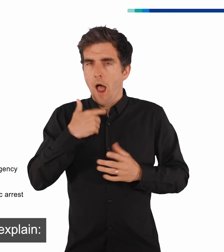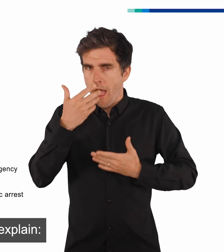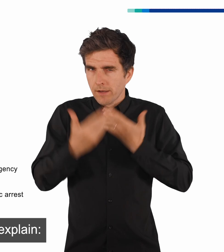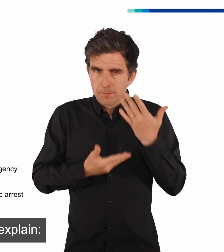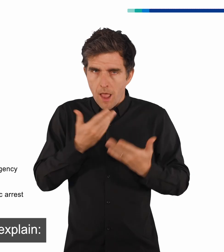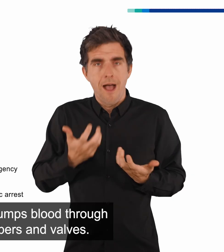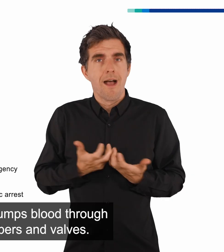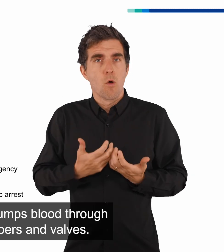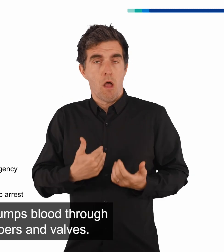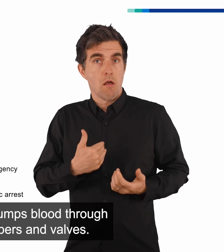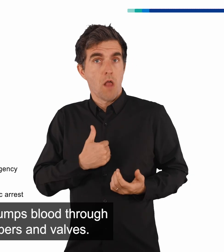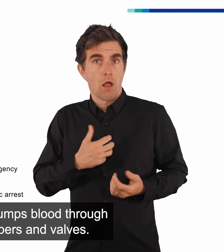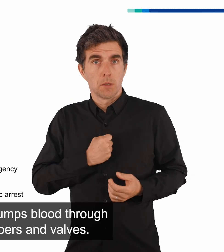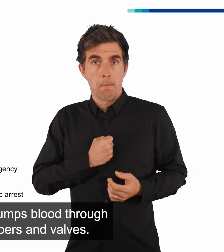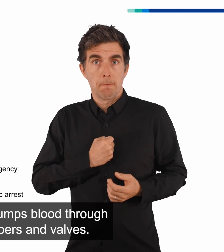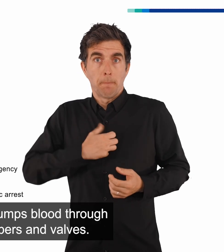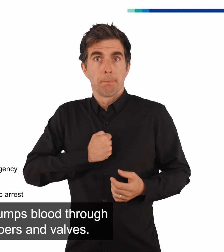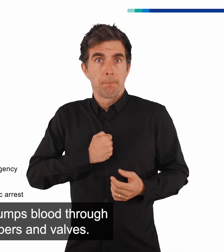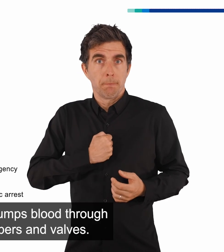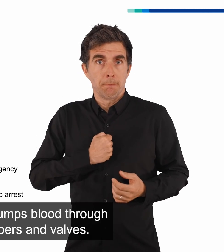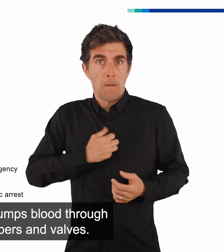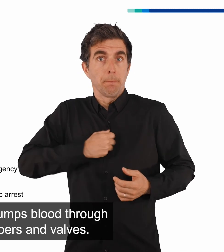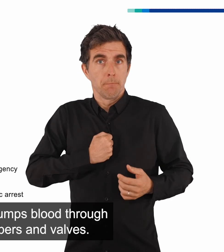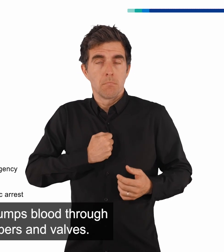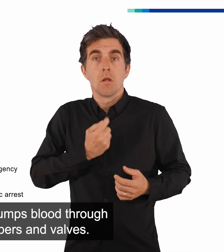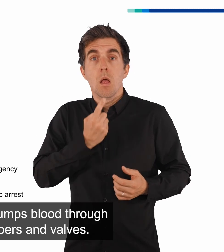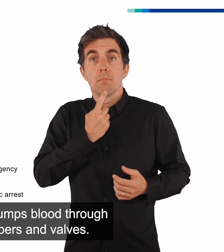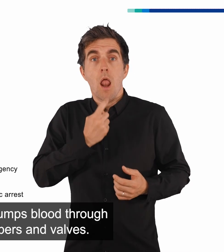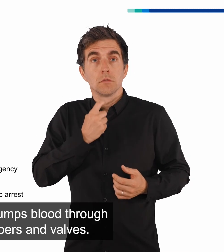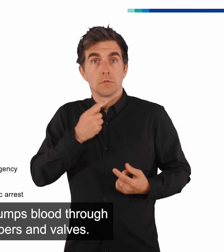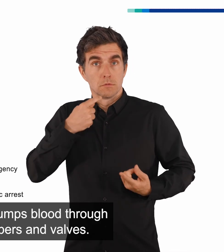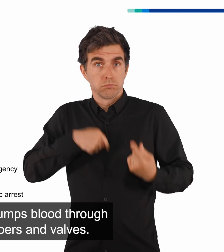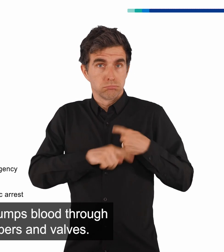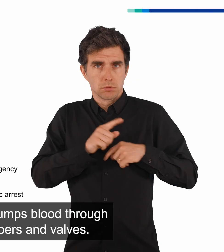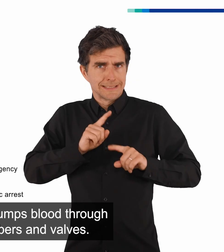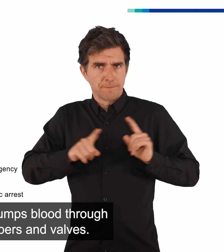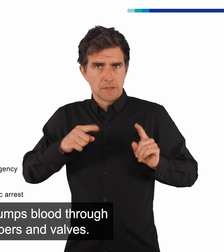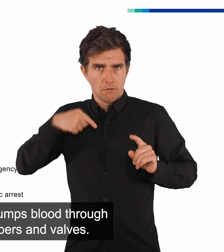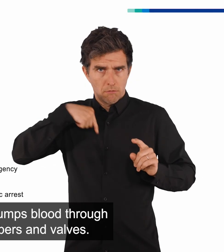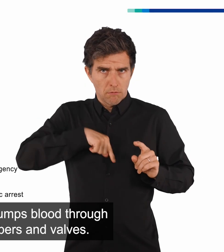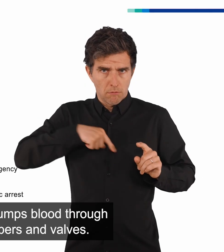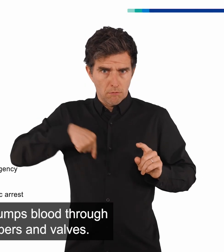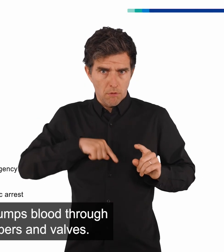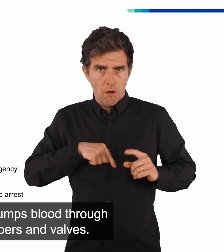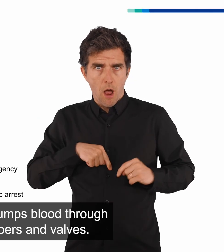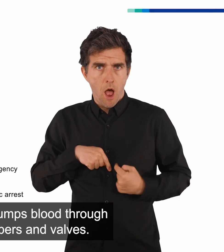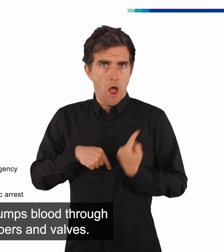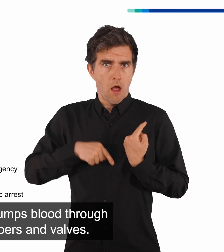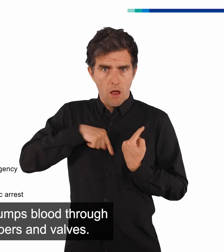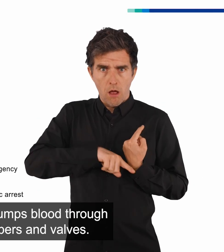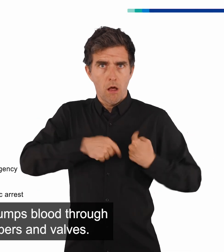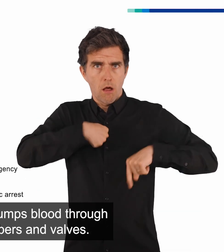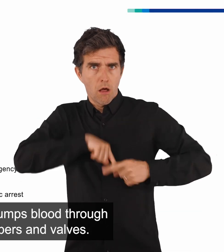what coronary artery disease is, what angina is, and what to do if you experience it,